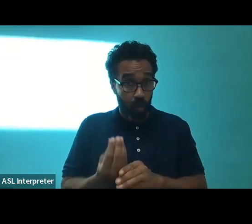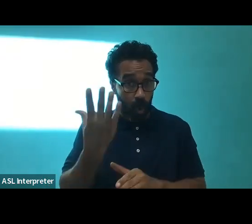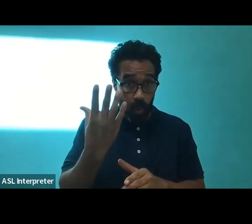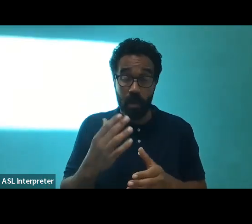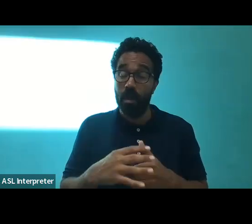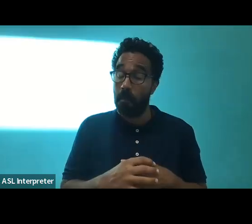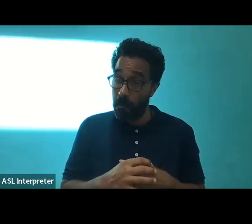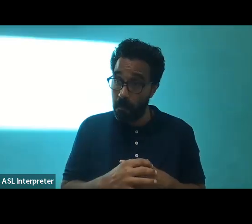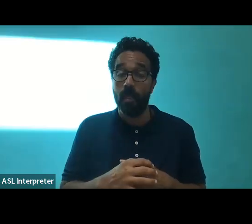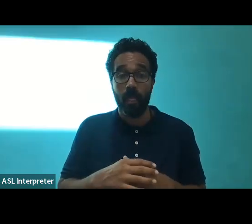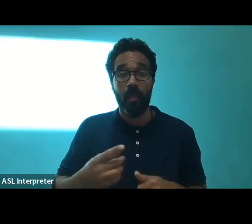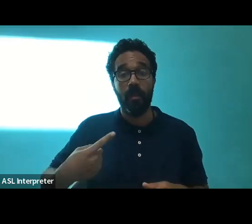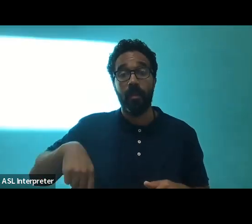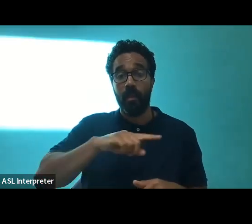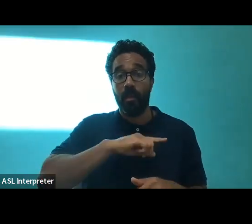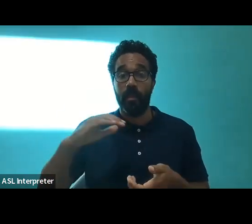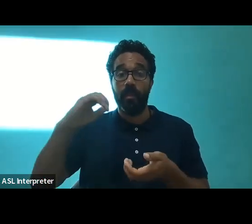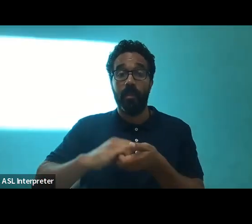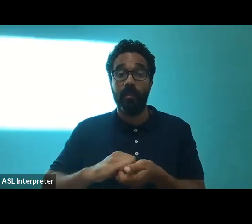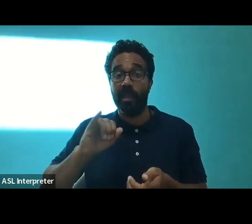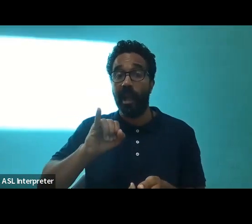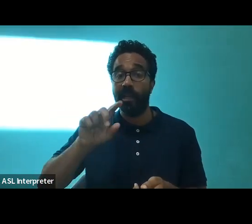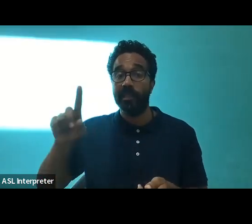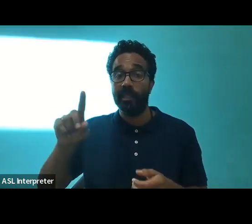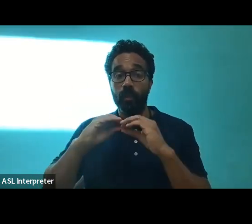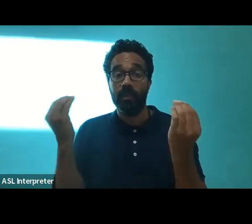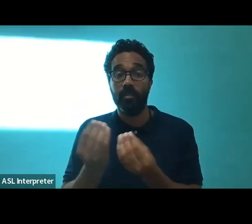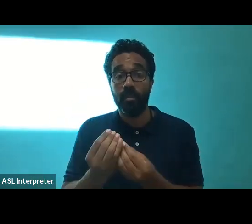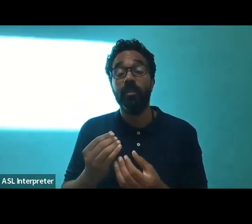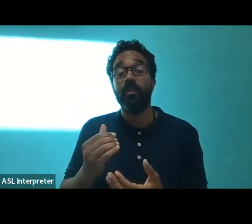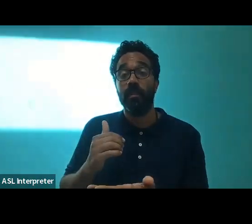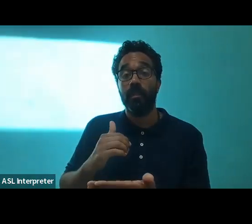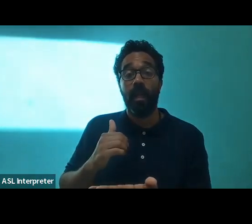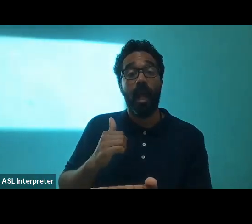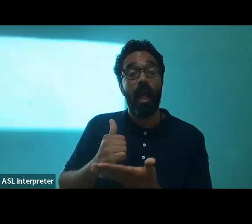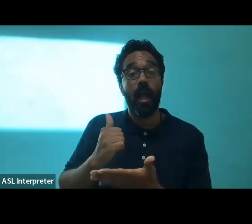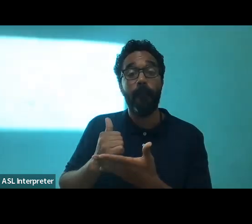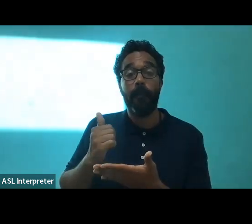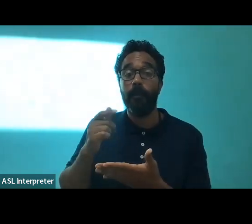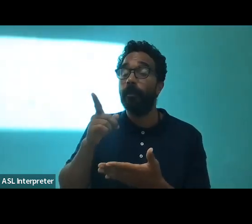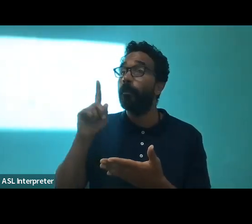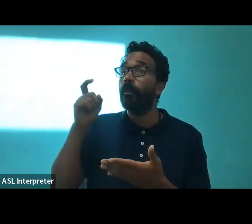that we worked with the IDD organization, and they kind of took over the administration of that,